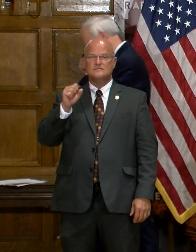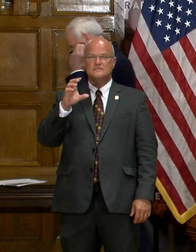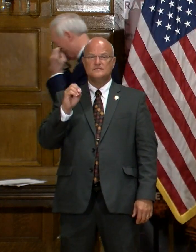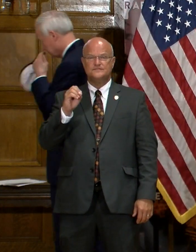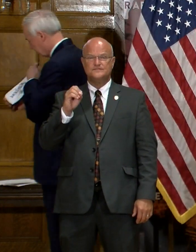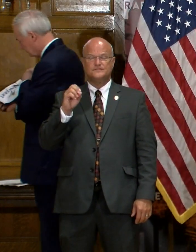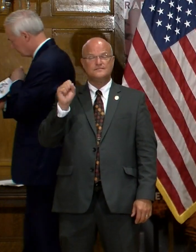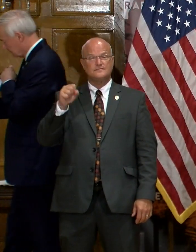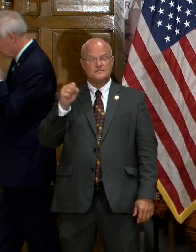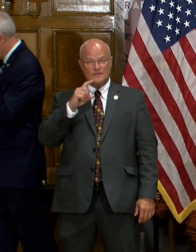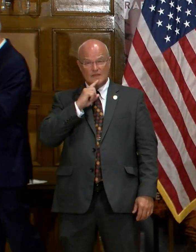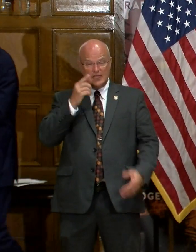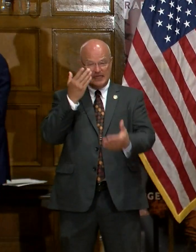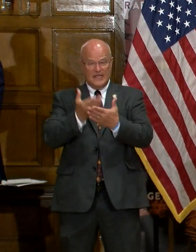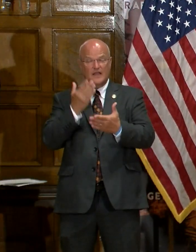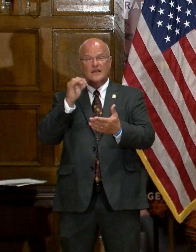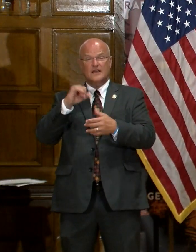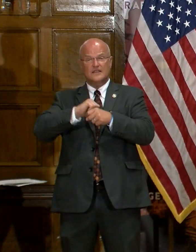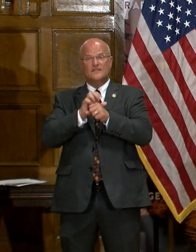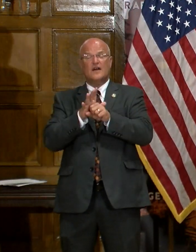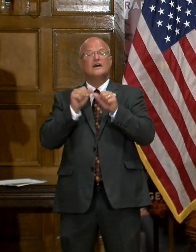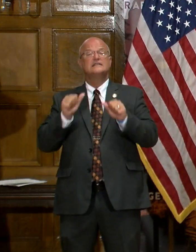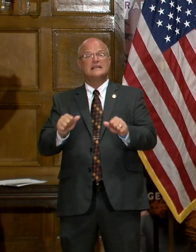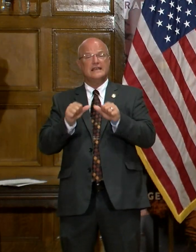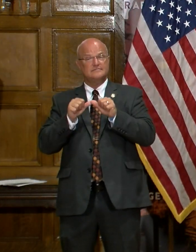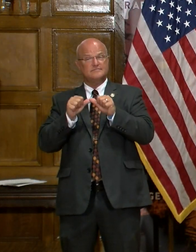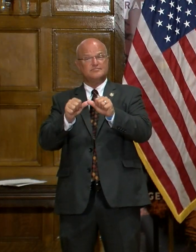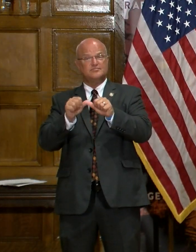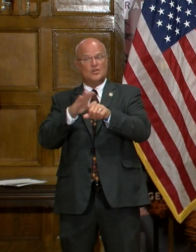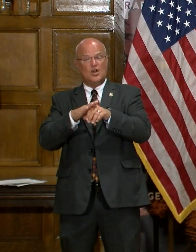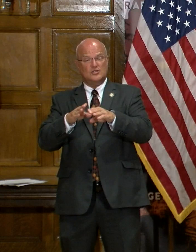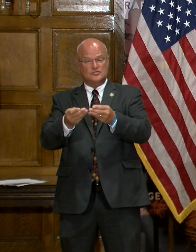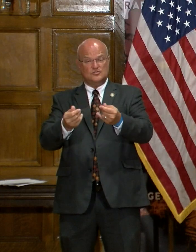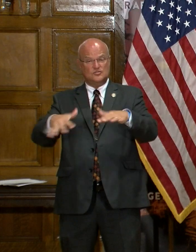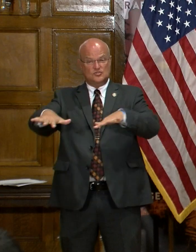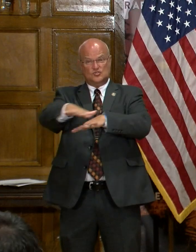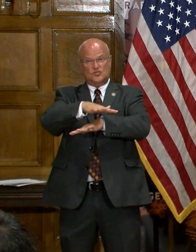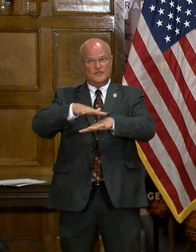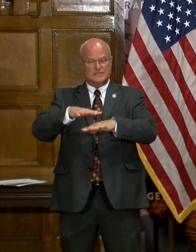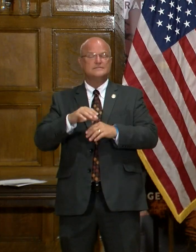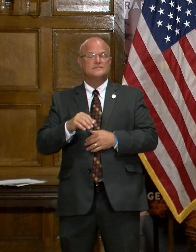So, yes, there is evidence that the virus can persist on surfaces. And